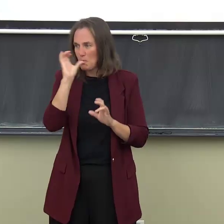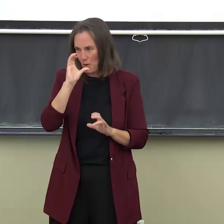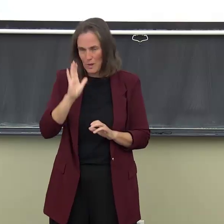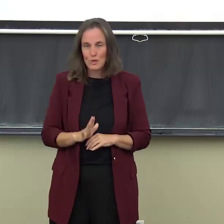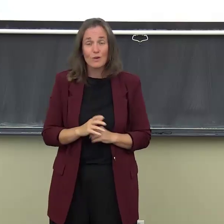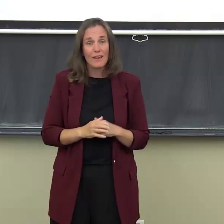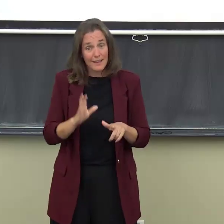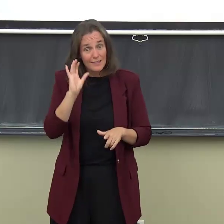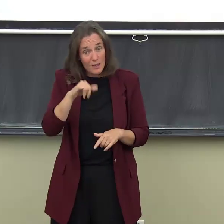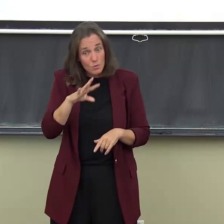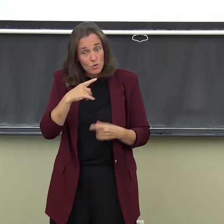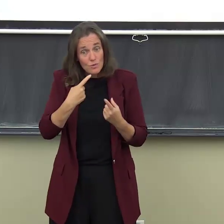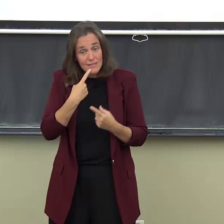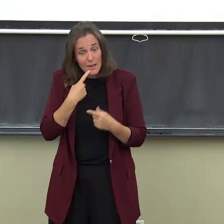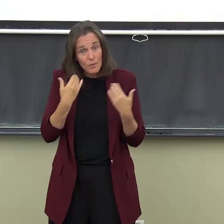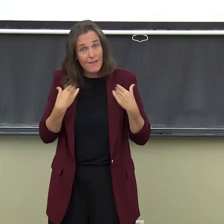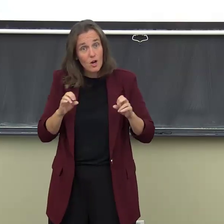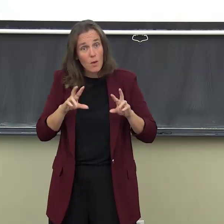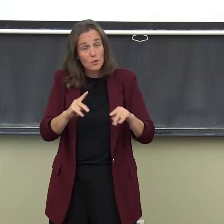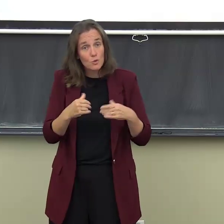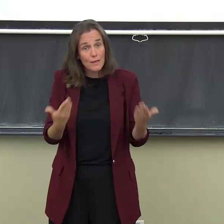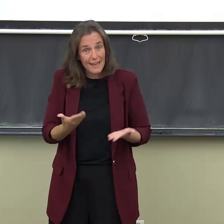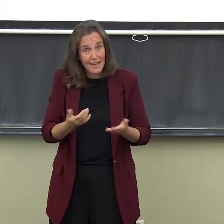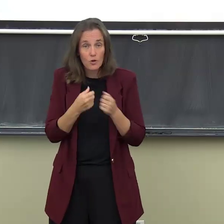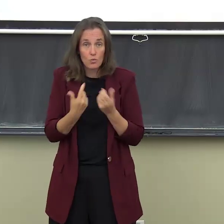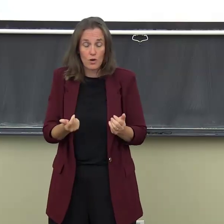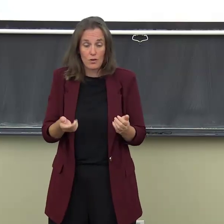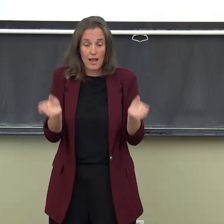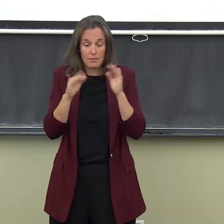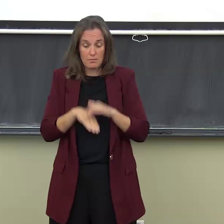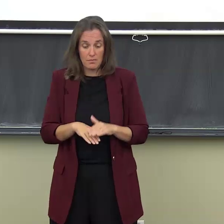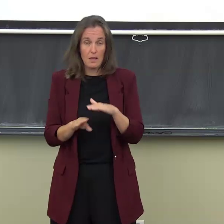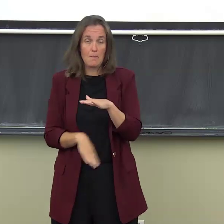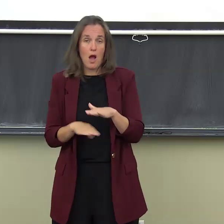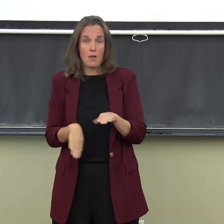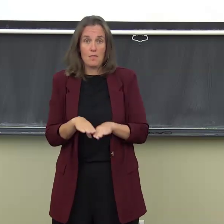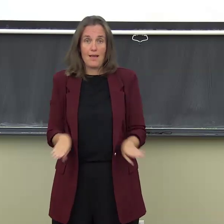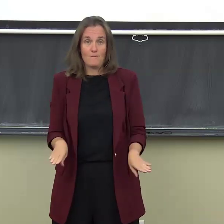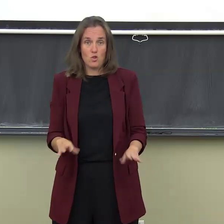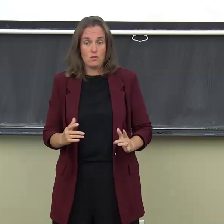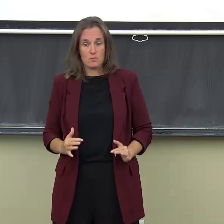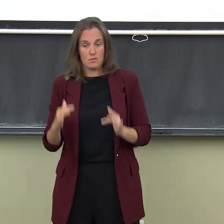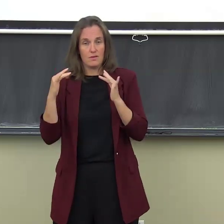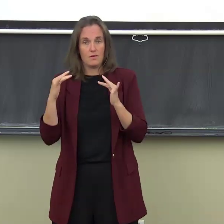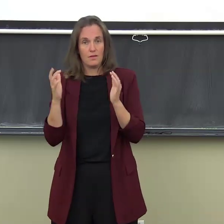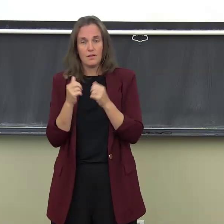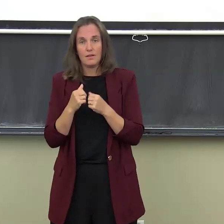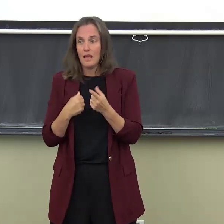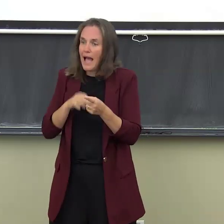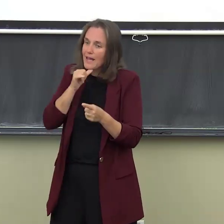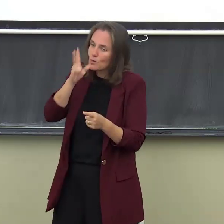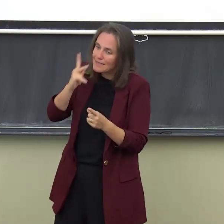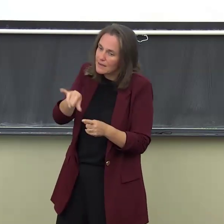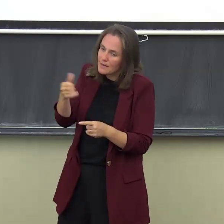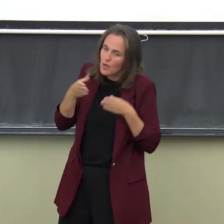Is that what you're saying? And there's an opportunity here since we're kind of on the ground floor to affect something? Yeah, I don't see any other way No, forward.